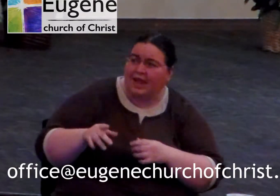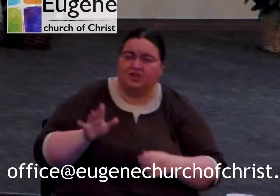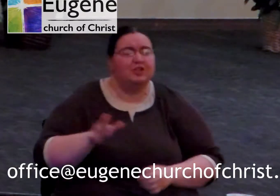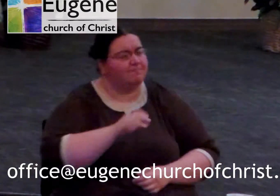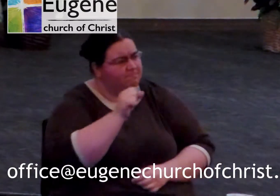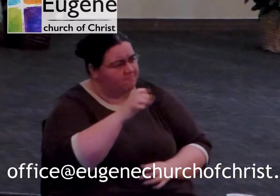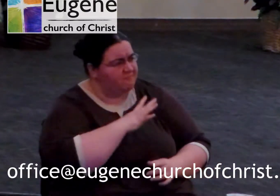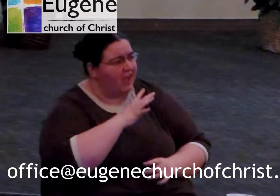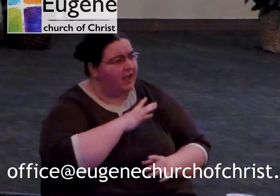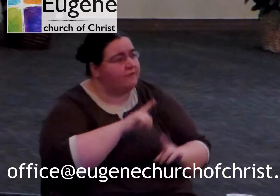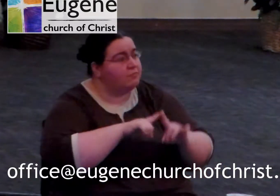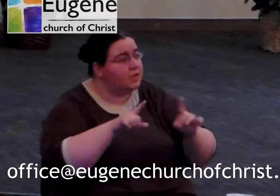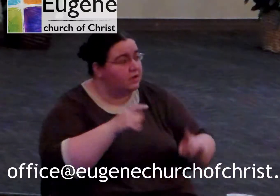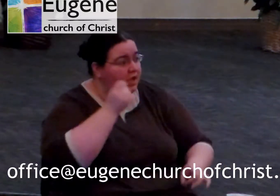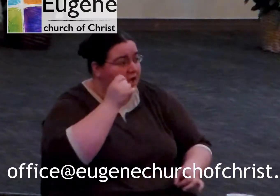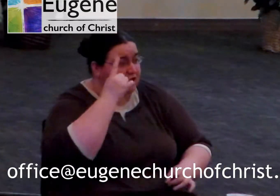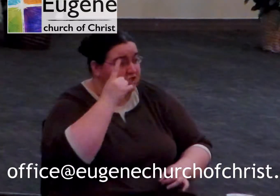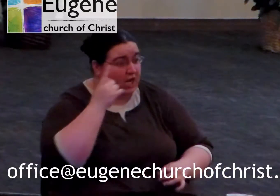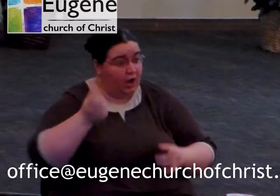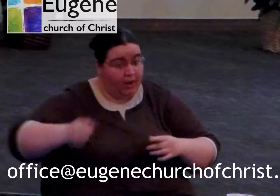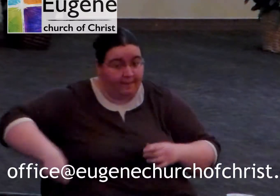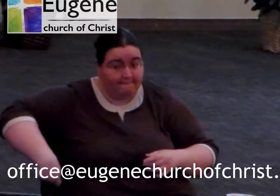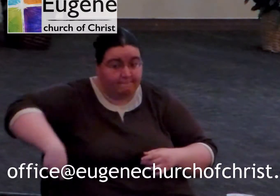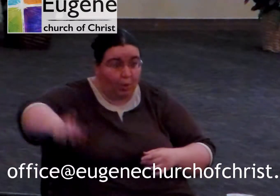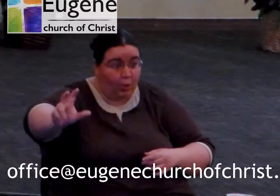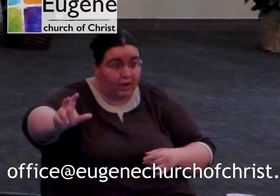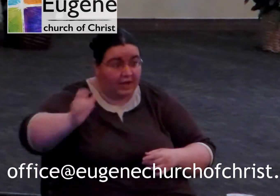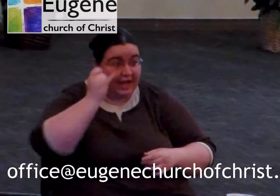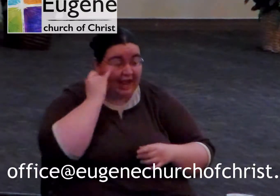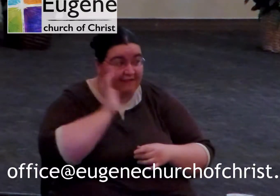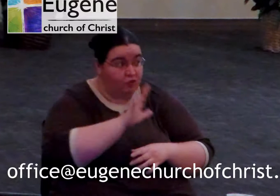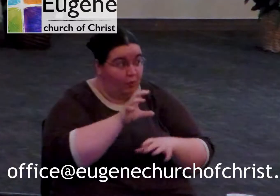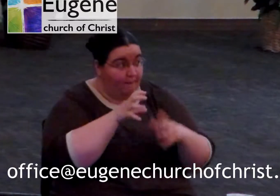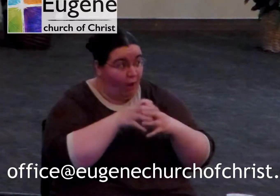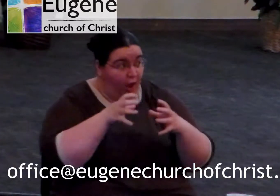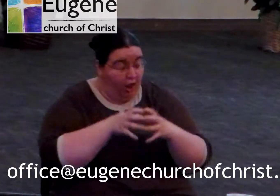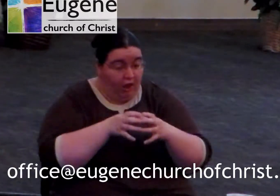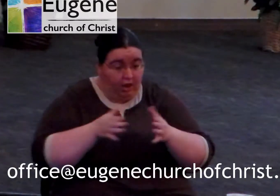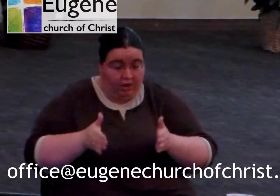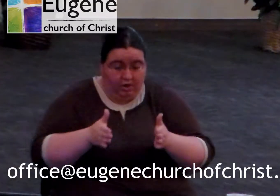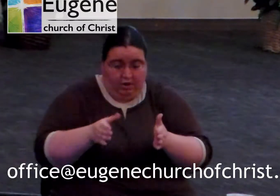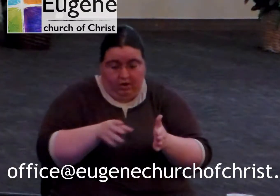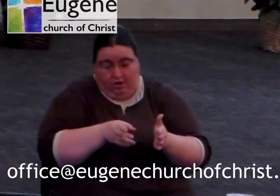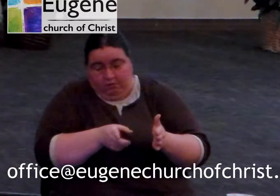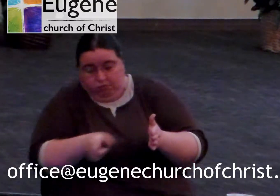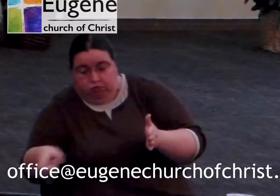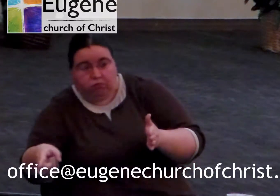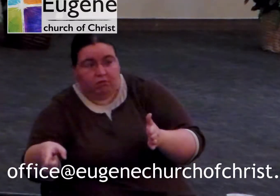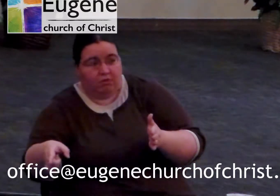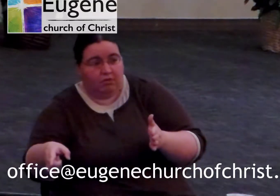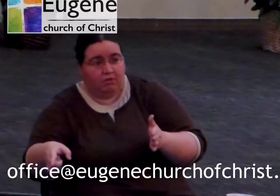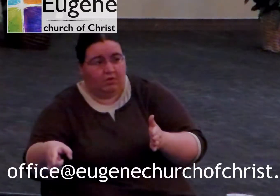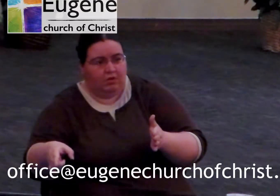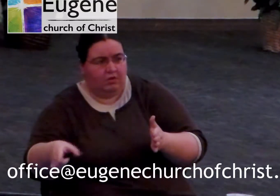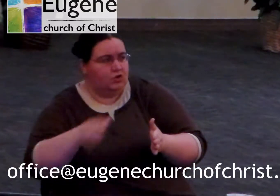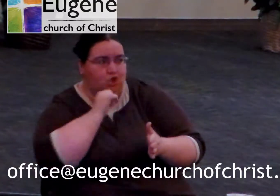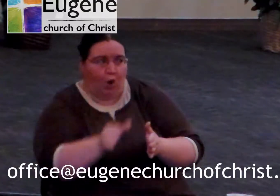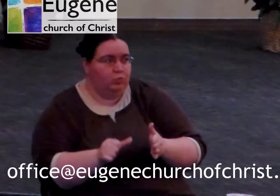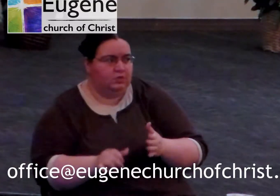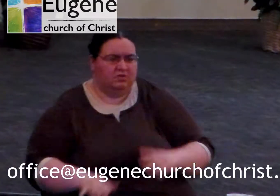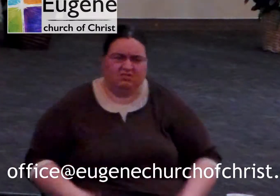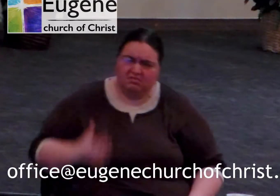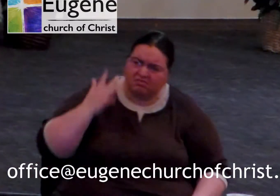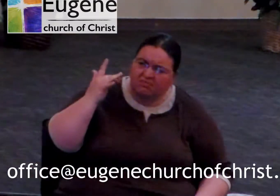you. And I was smart enough to know that was a lie, but yet just a little bit curious if that was